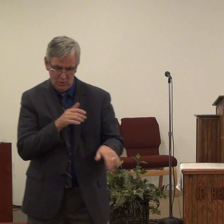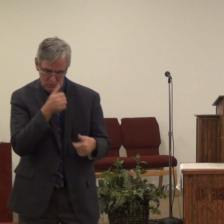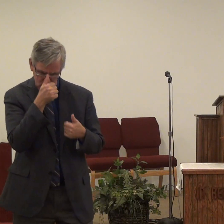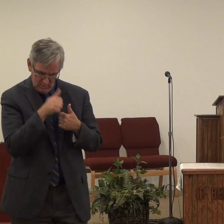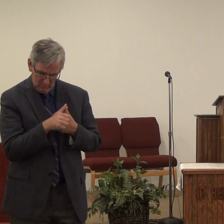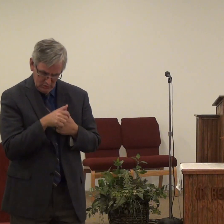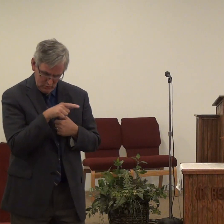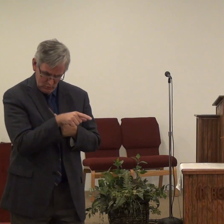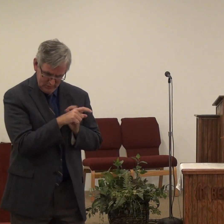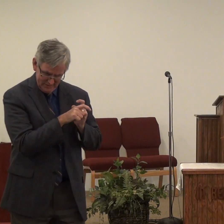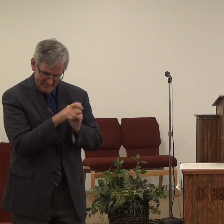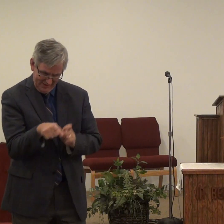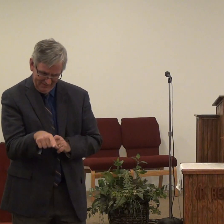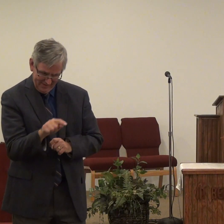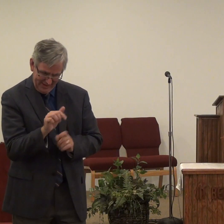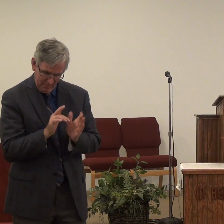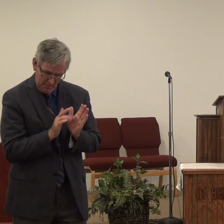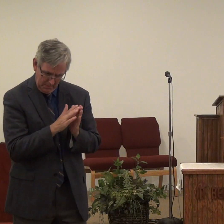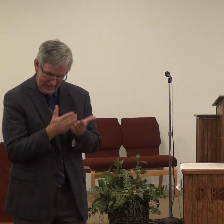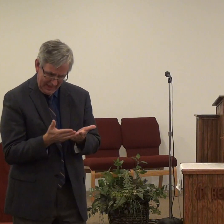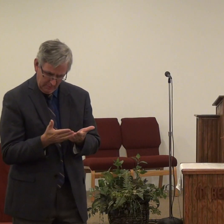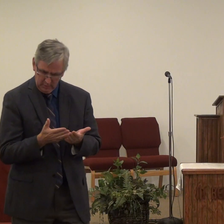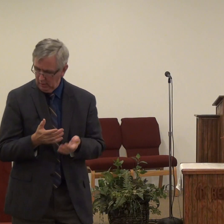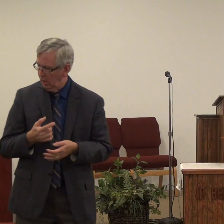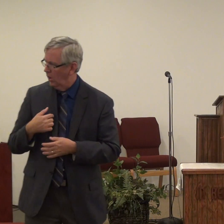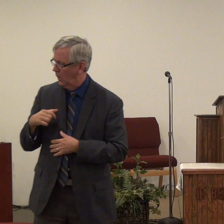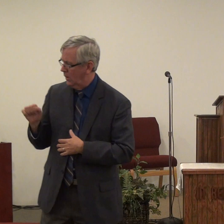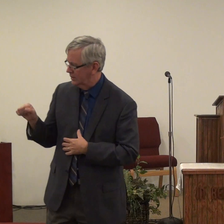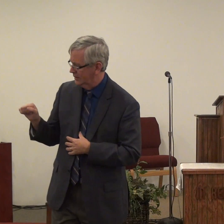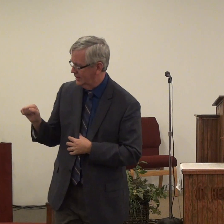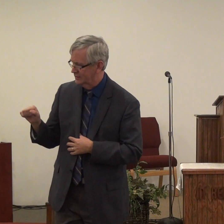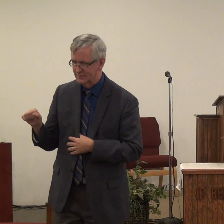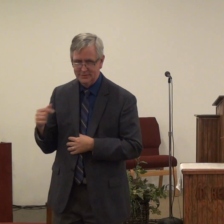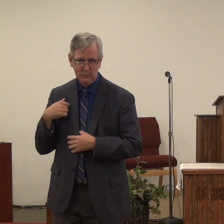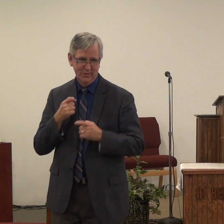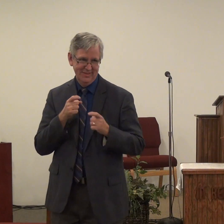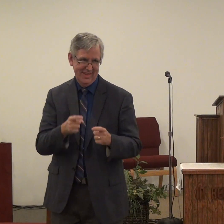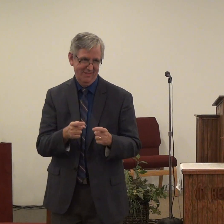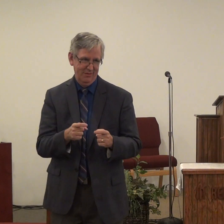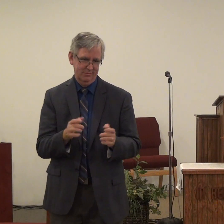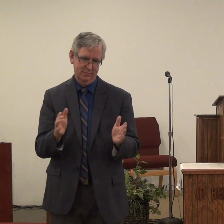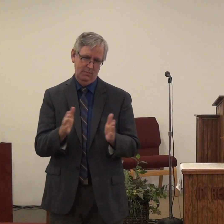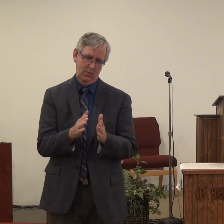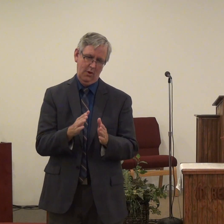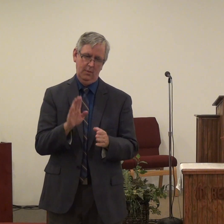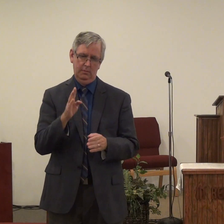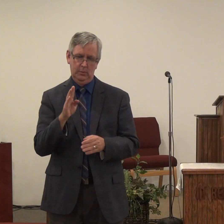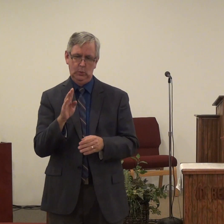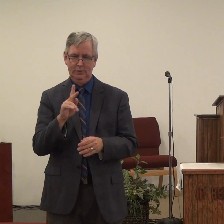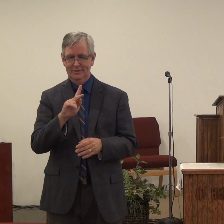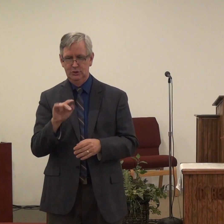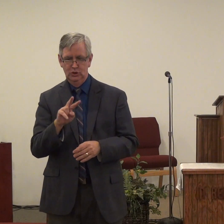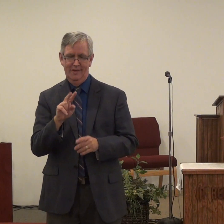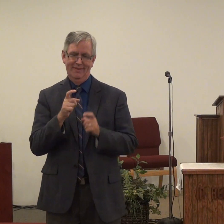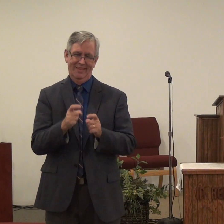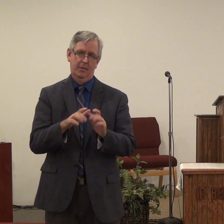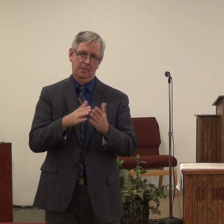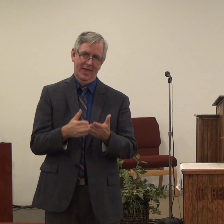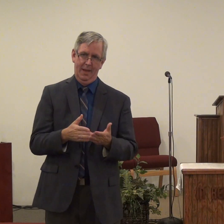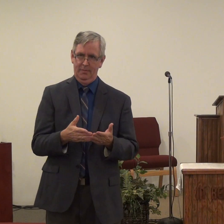I embraced her. And she said, you remember when you gave Tammy a Bible? And we had given her a small blue King James